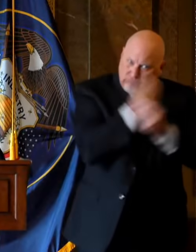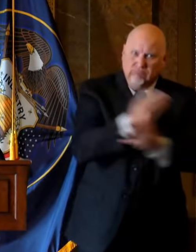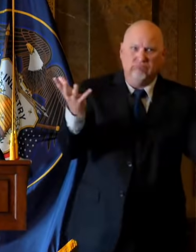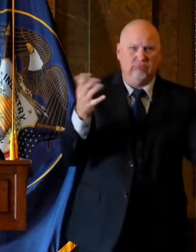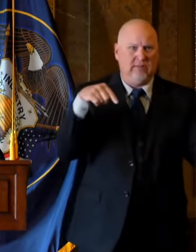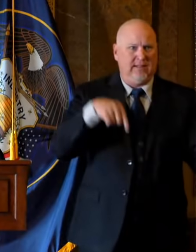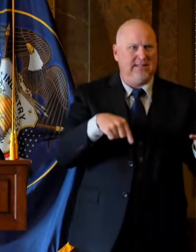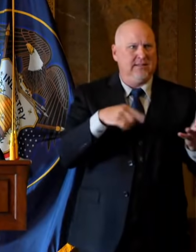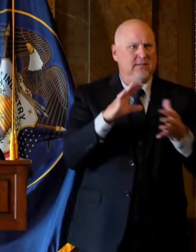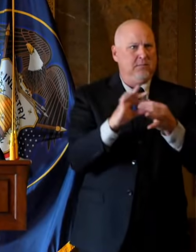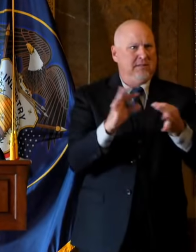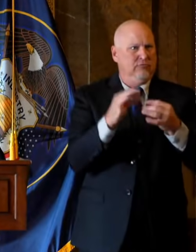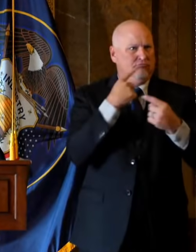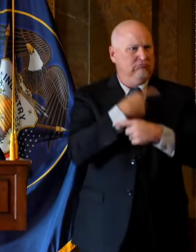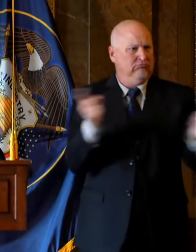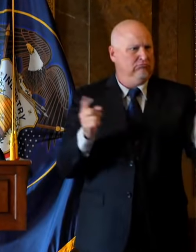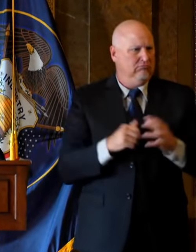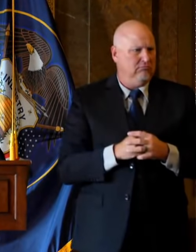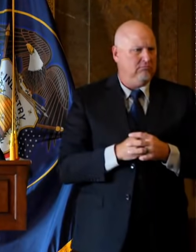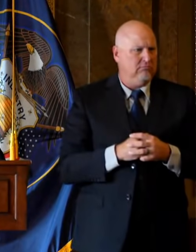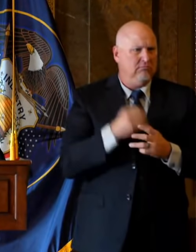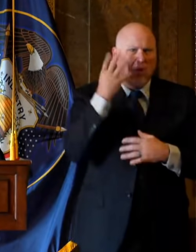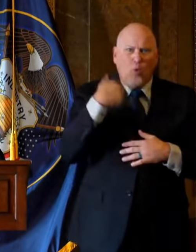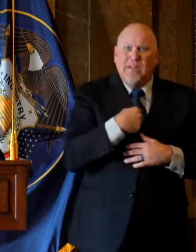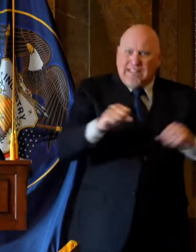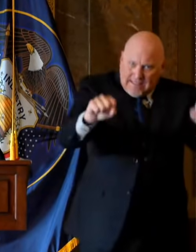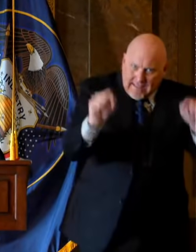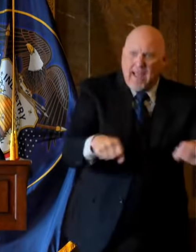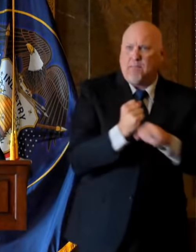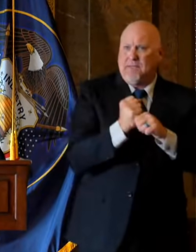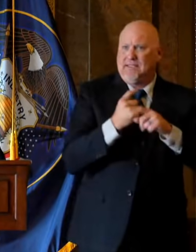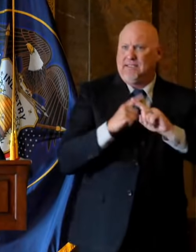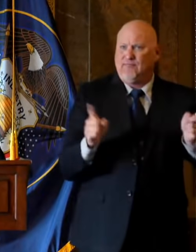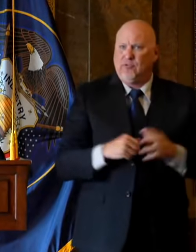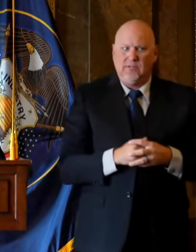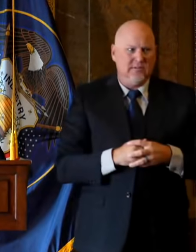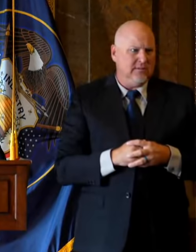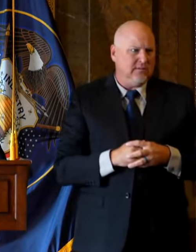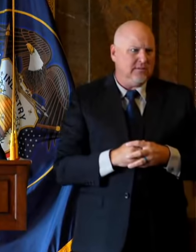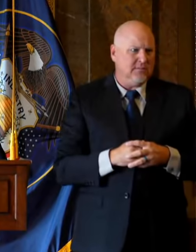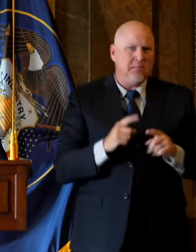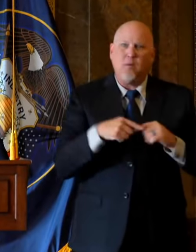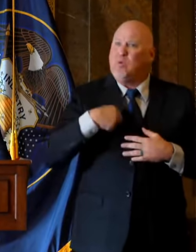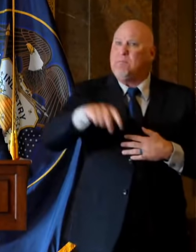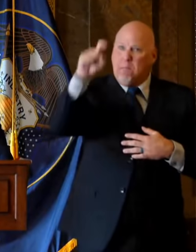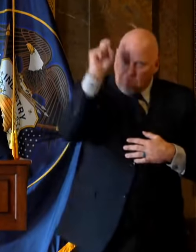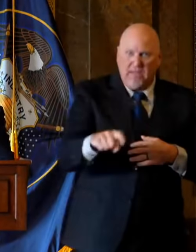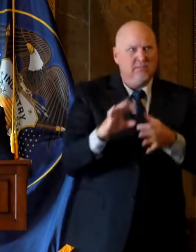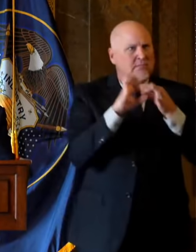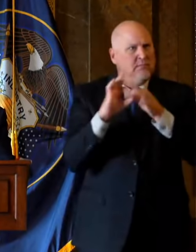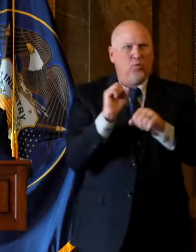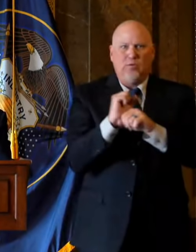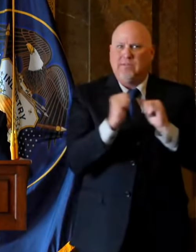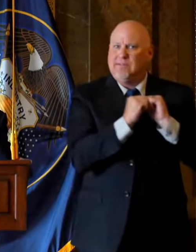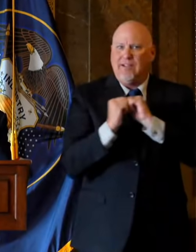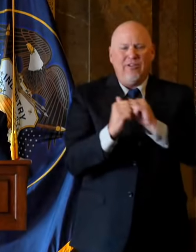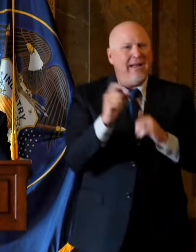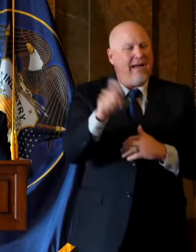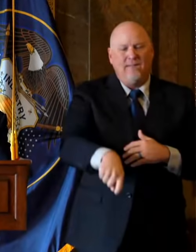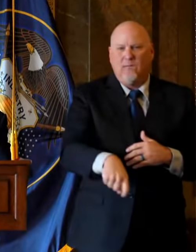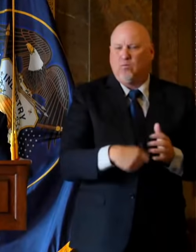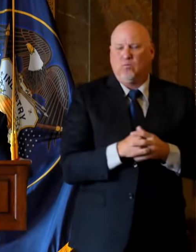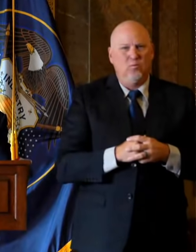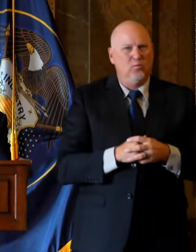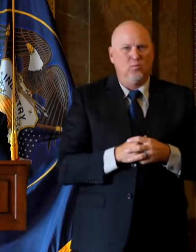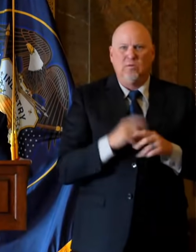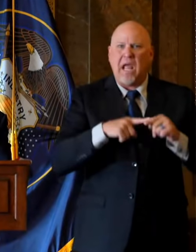make a difference together, but it has to be a concerted effort. Let me tell you what is